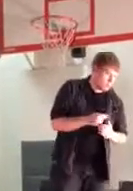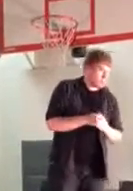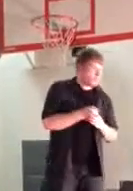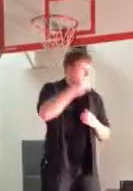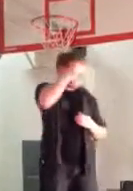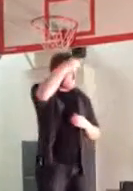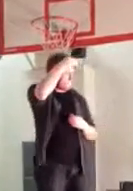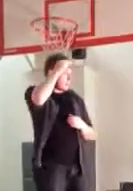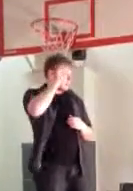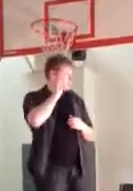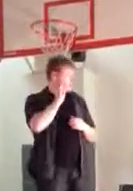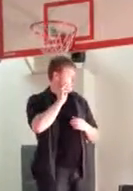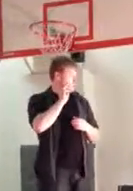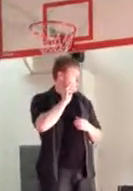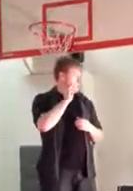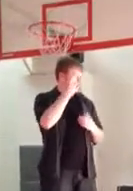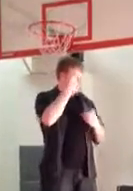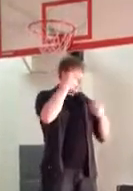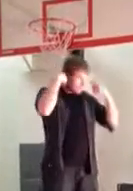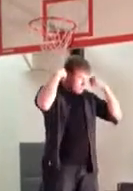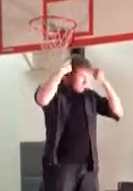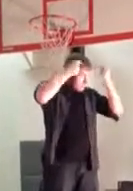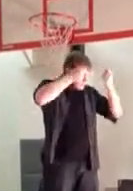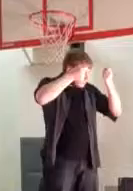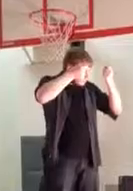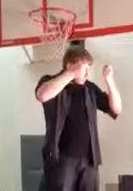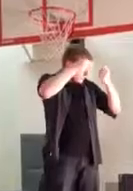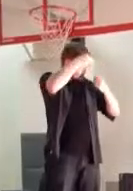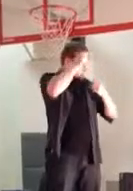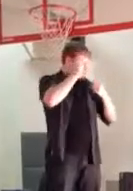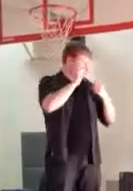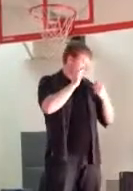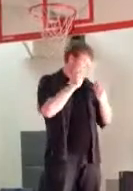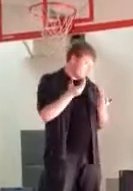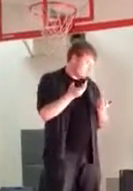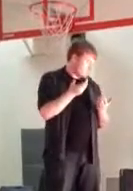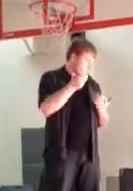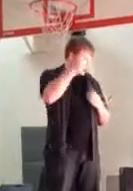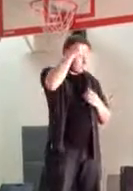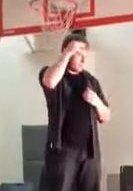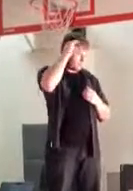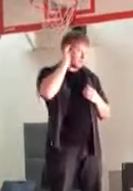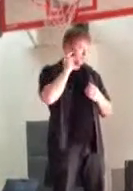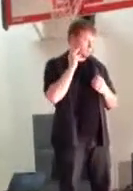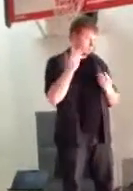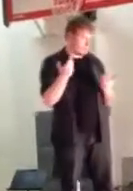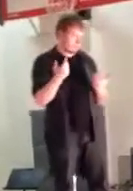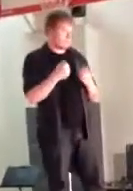Now, this is the sign for Mary because of her veil. Mary